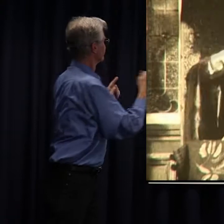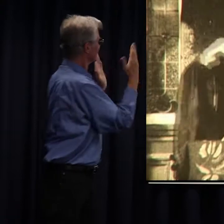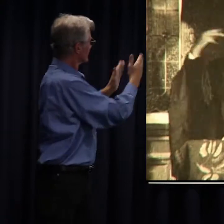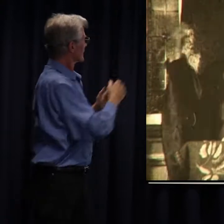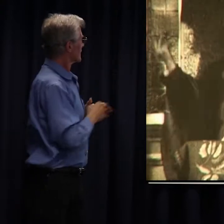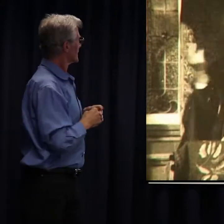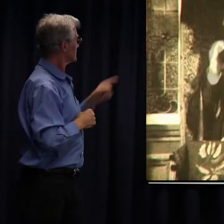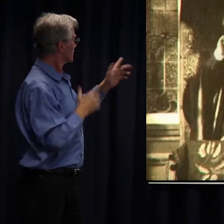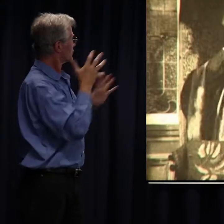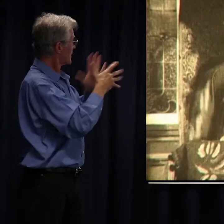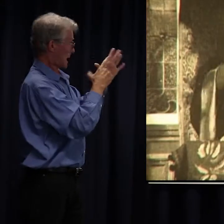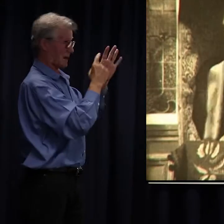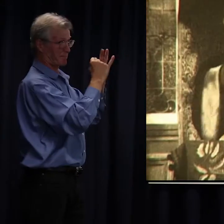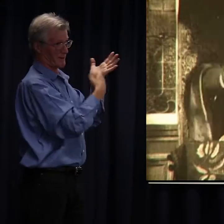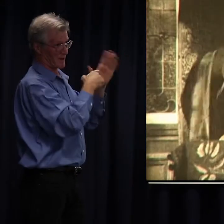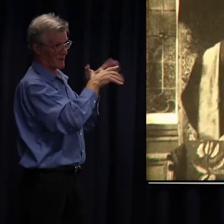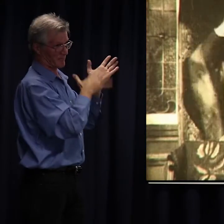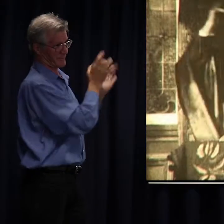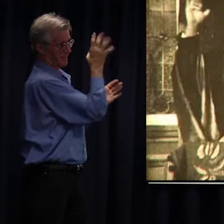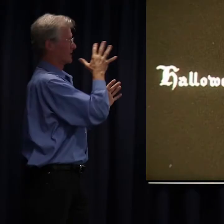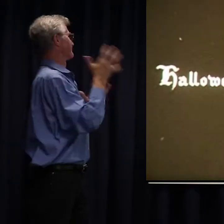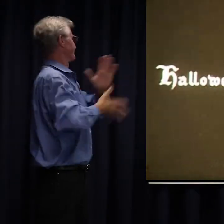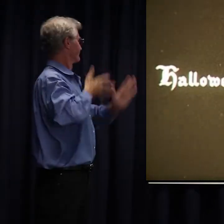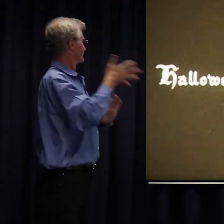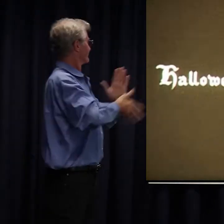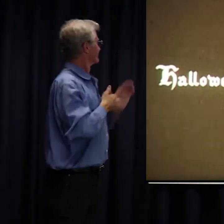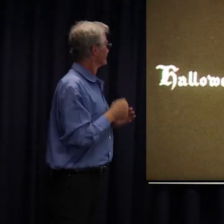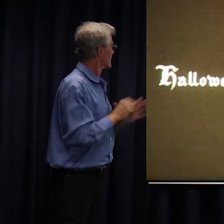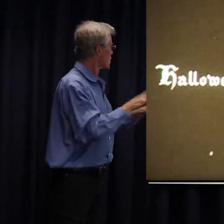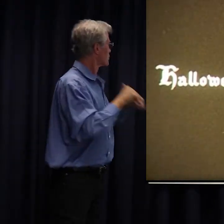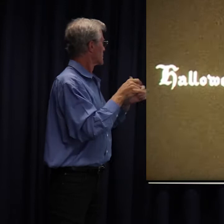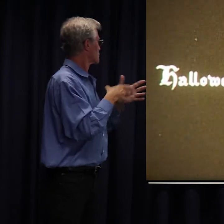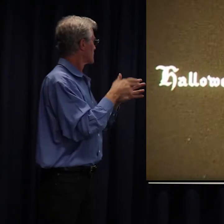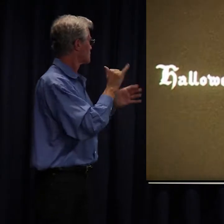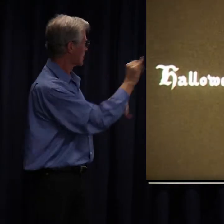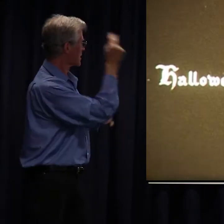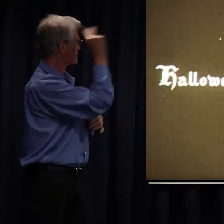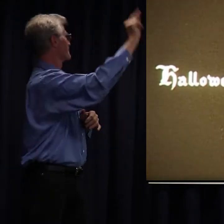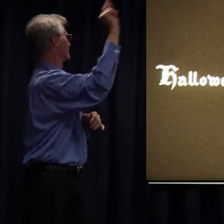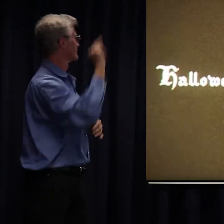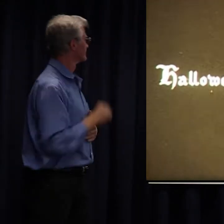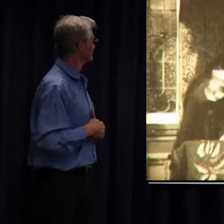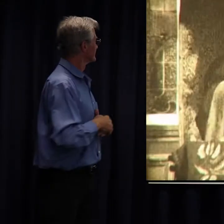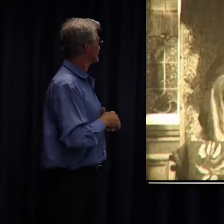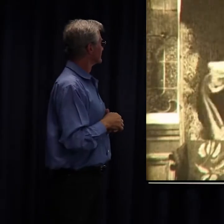And I won't show you all of the Lord's Prayer, but this is just a short summary of that. Hallowed be thy name.